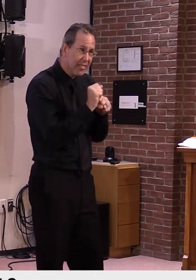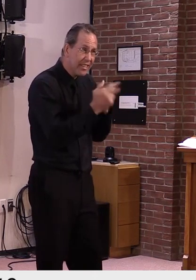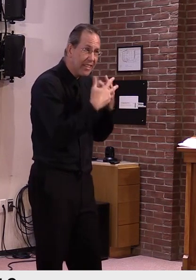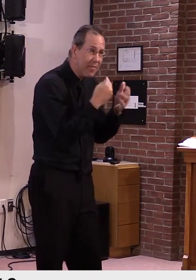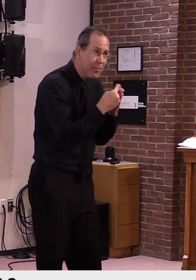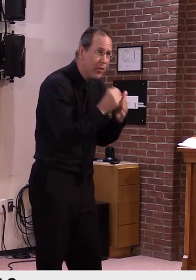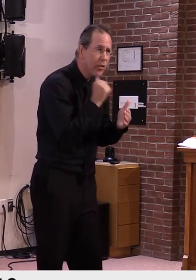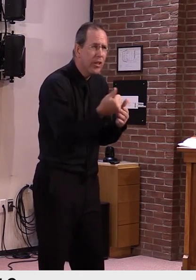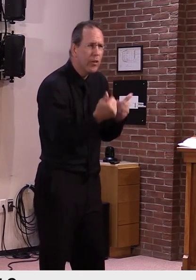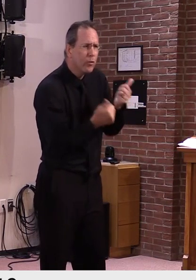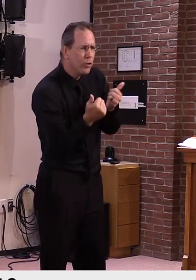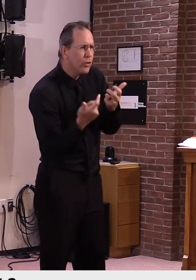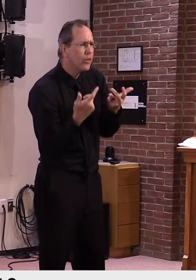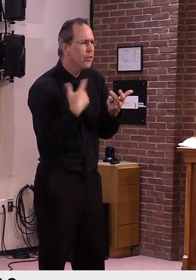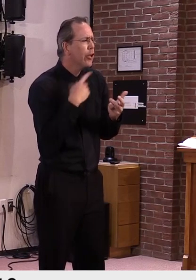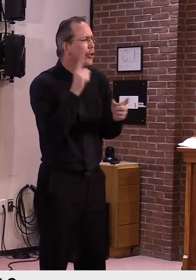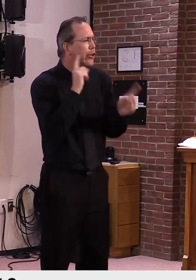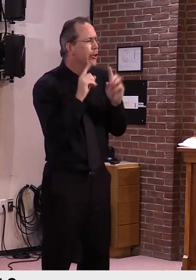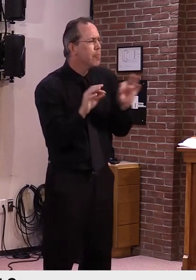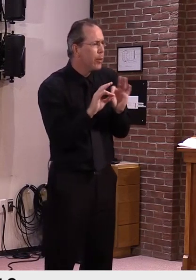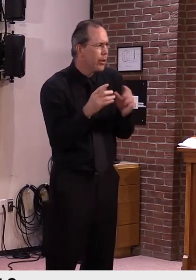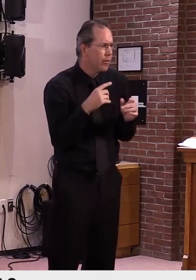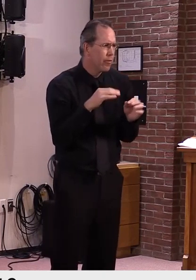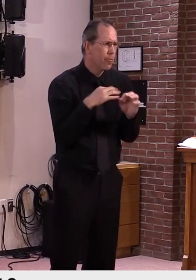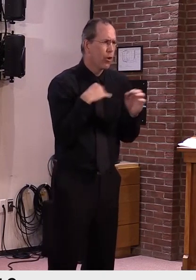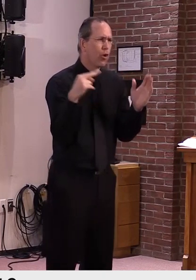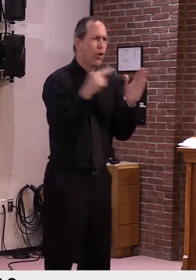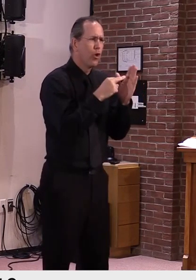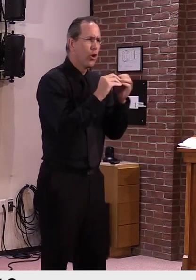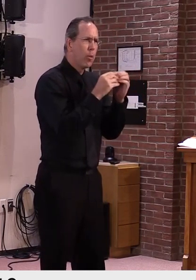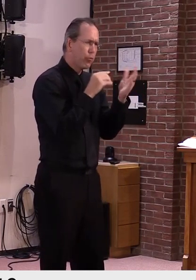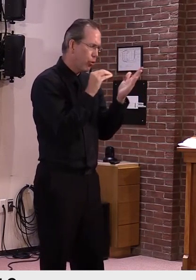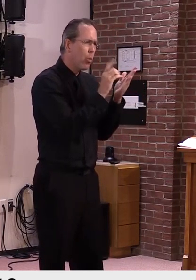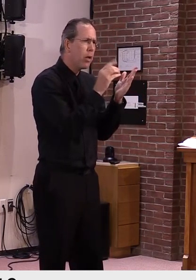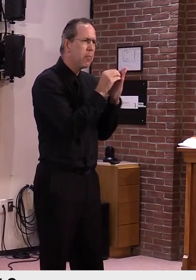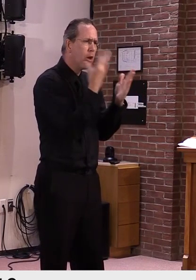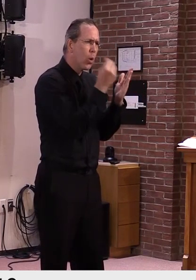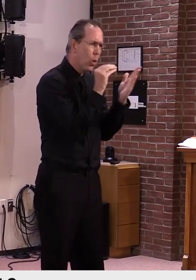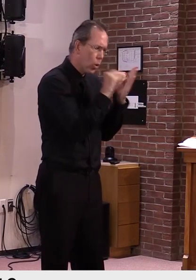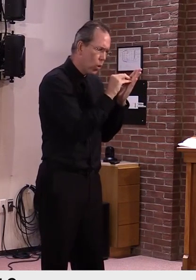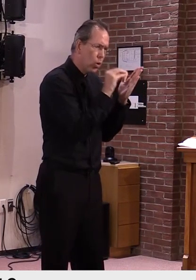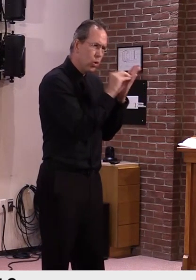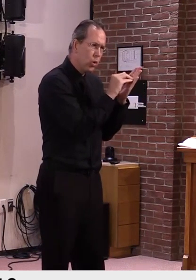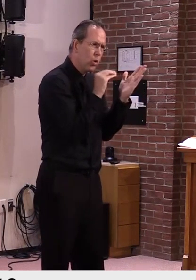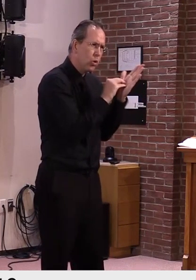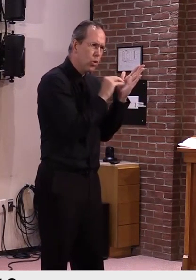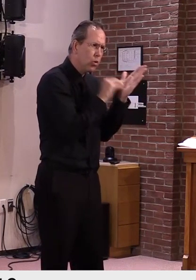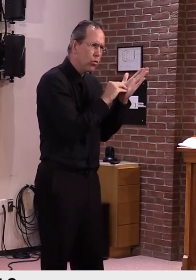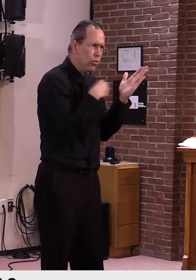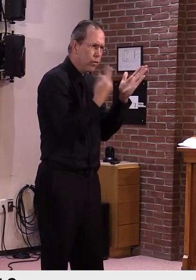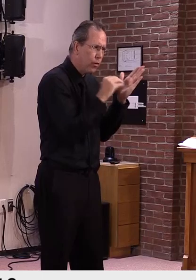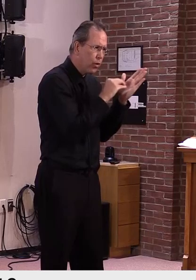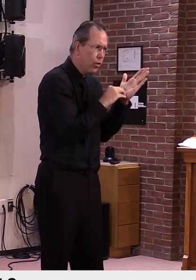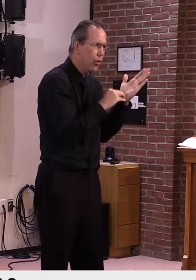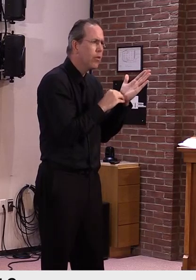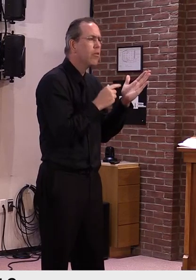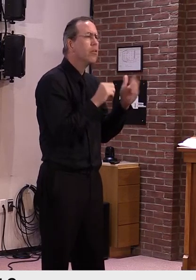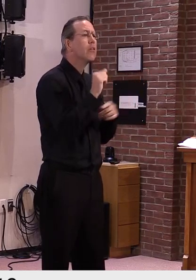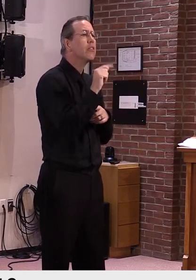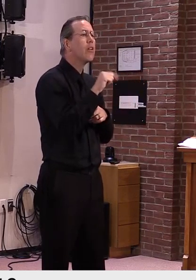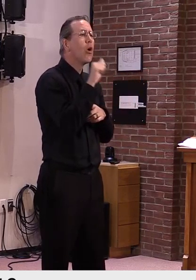of those cost savings. In terms of Northwest, I mean, you've got to admit that part of